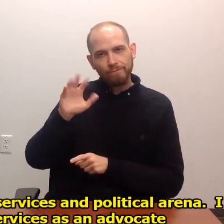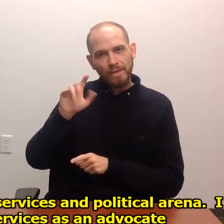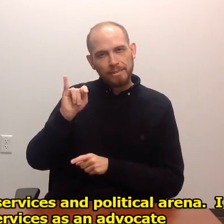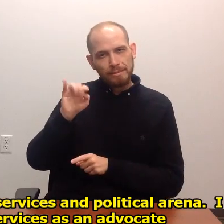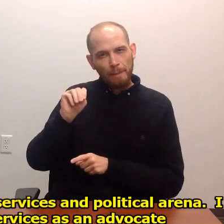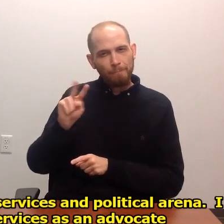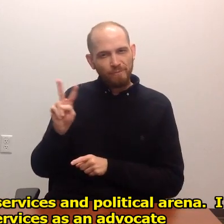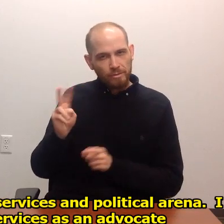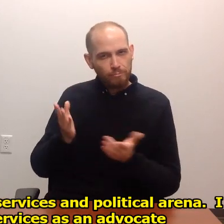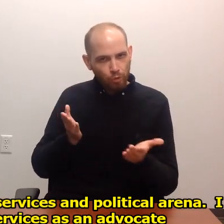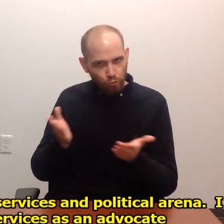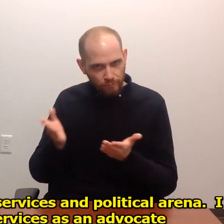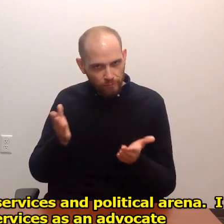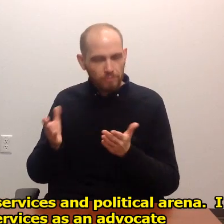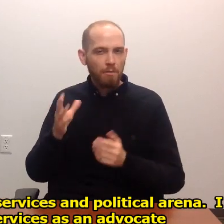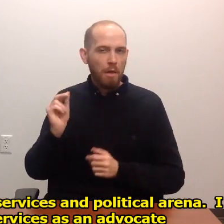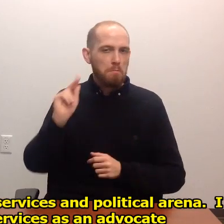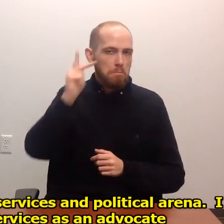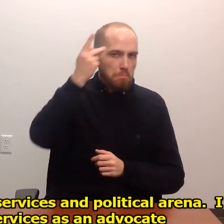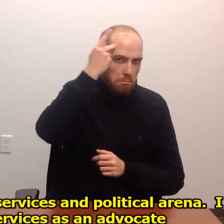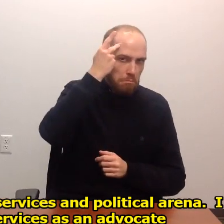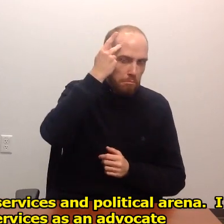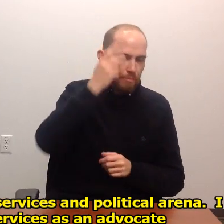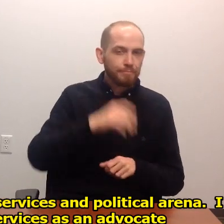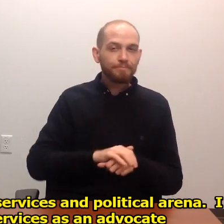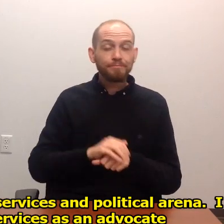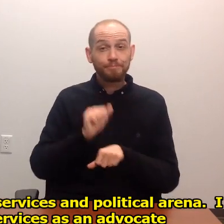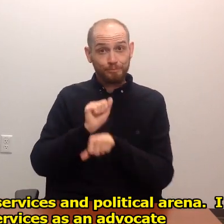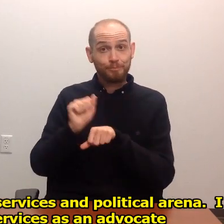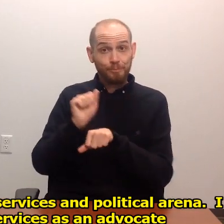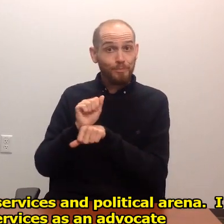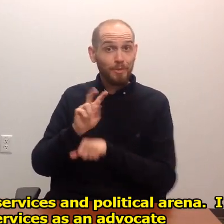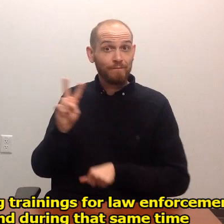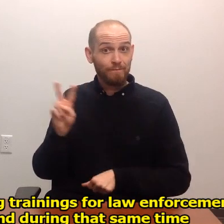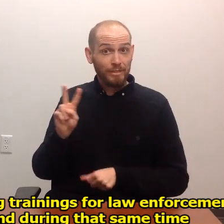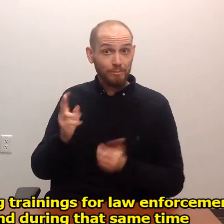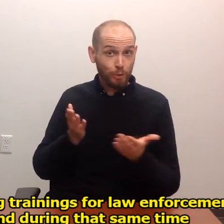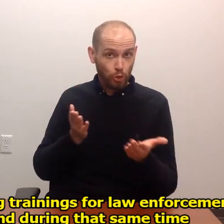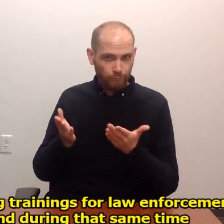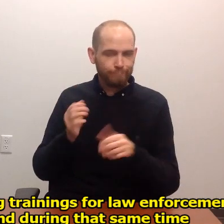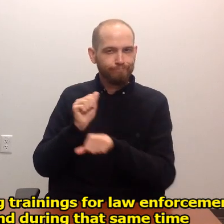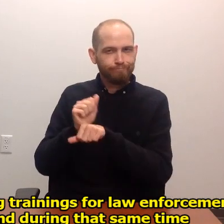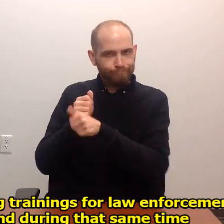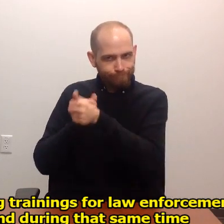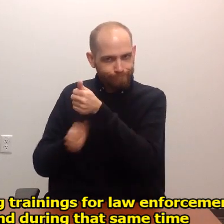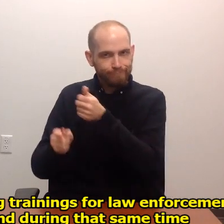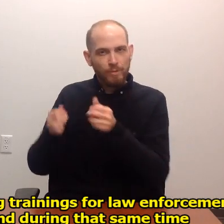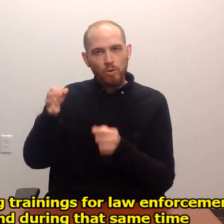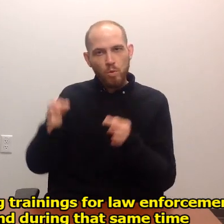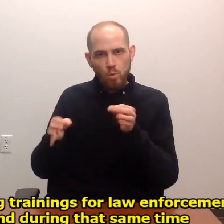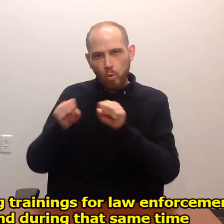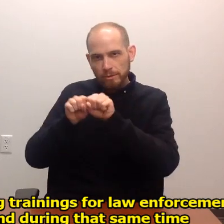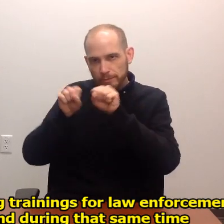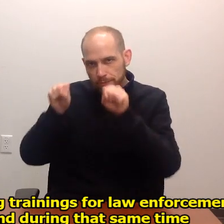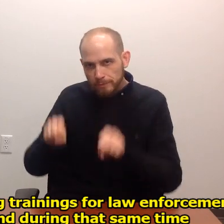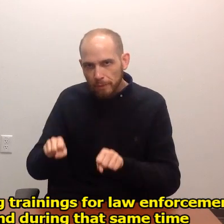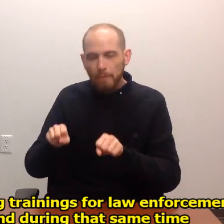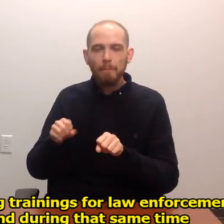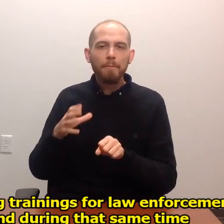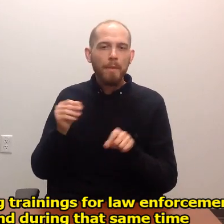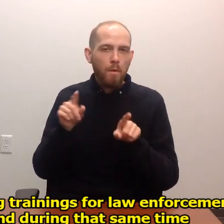political arena. I worked in victim services as an advocate in the court systems or doing trainings for